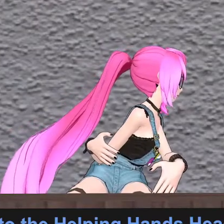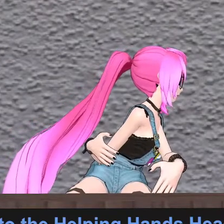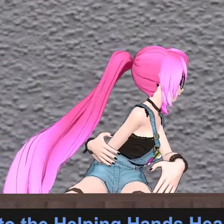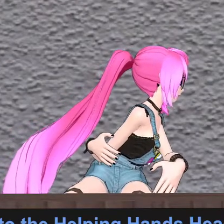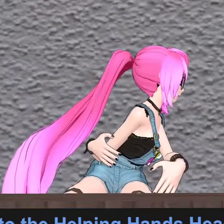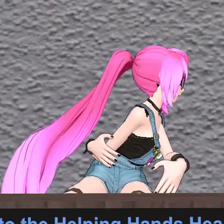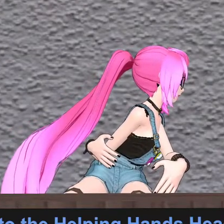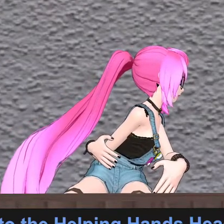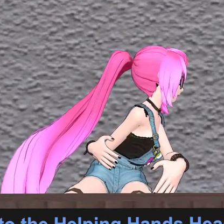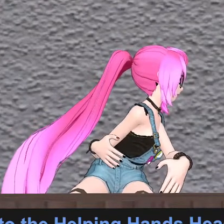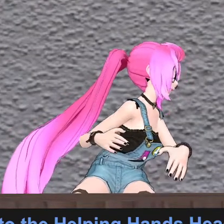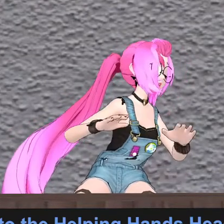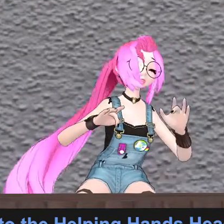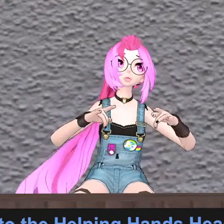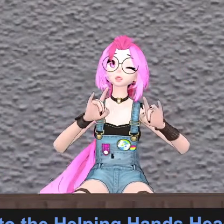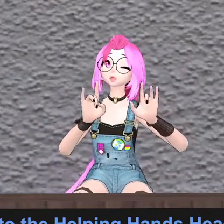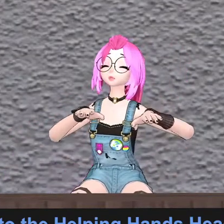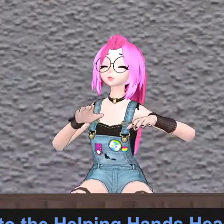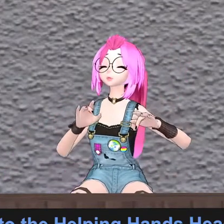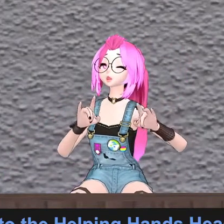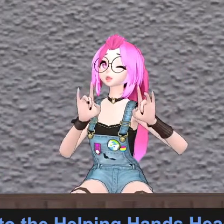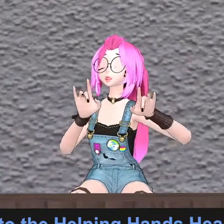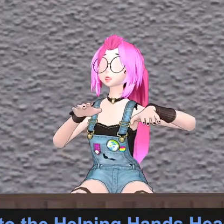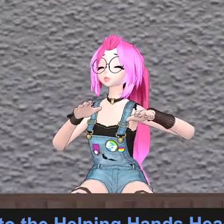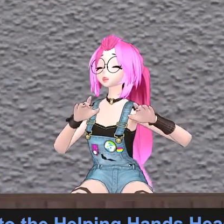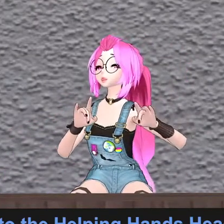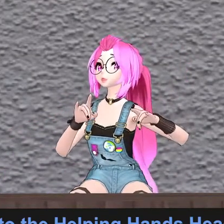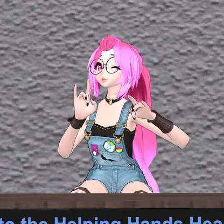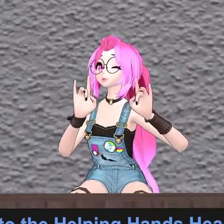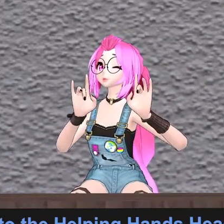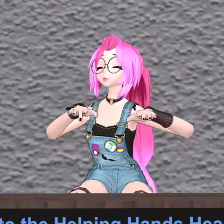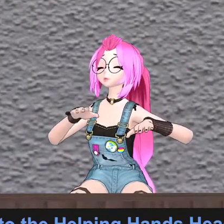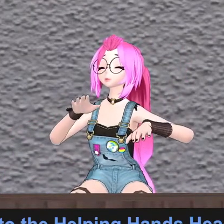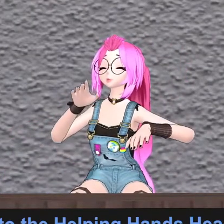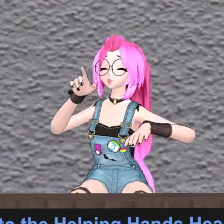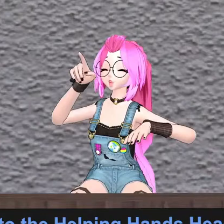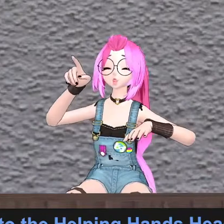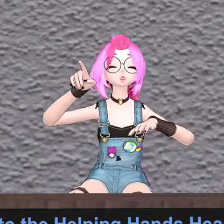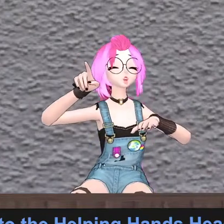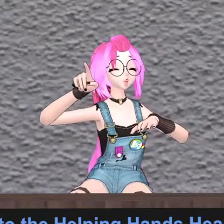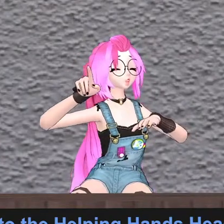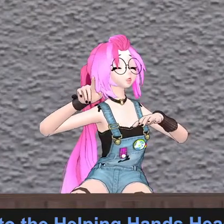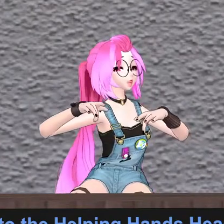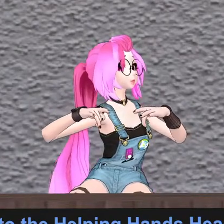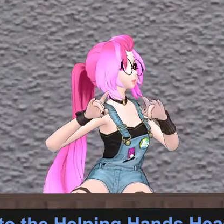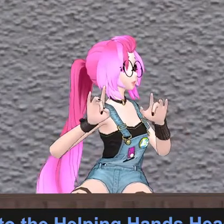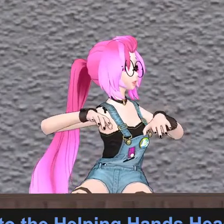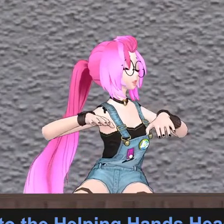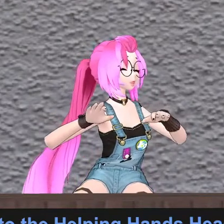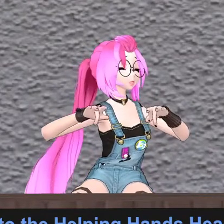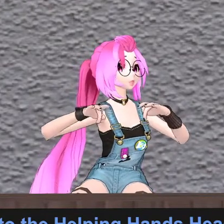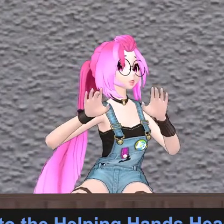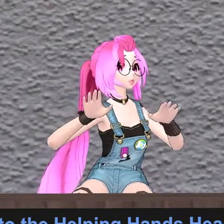any people from Australia here? Do we have any Australians? You're an Australian. Okay, we got an